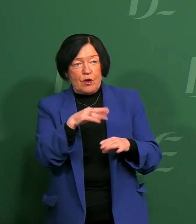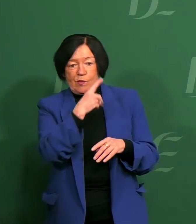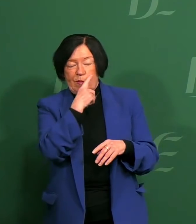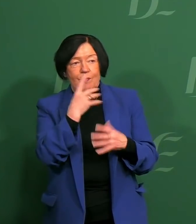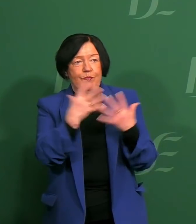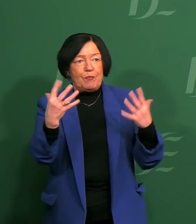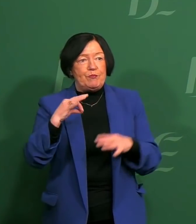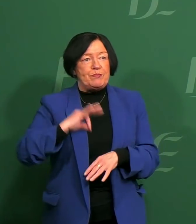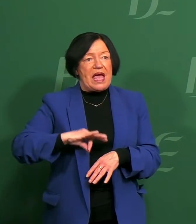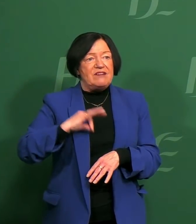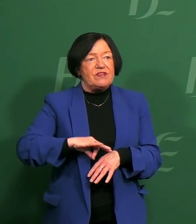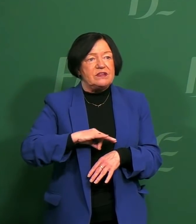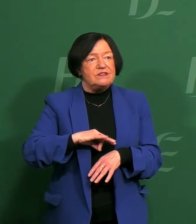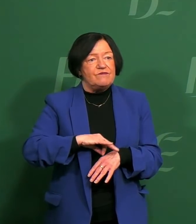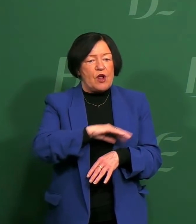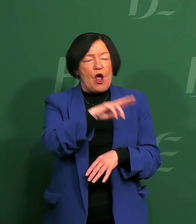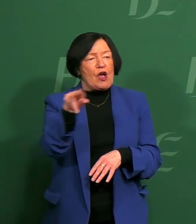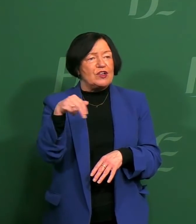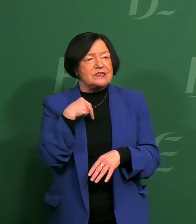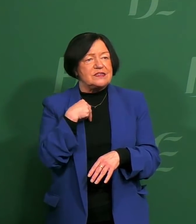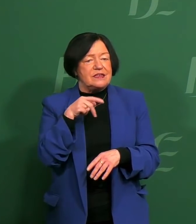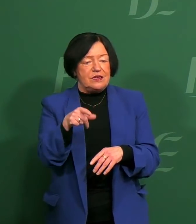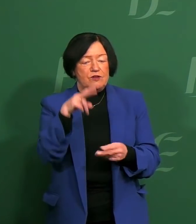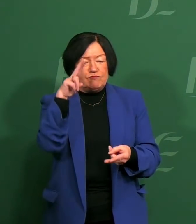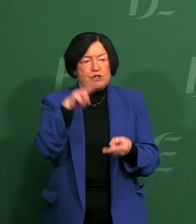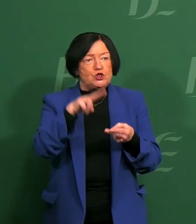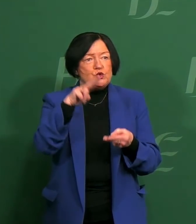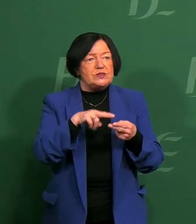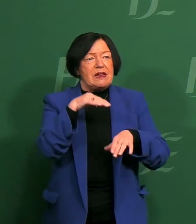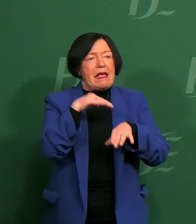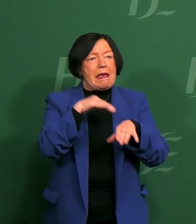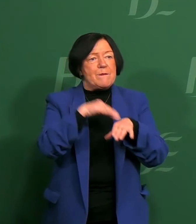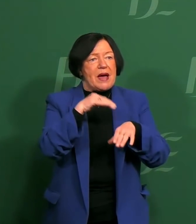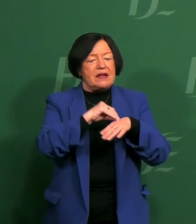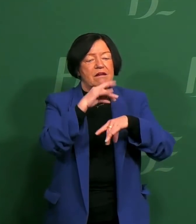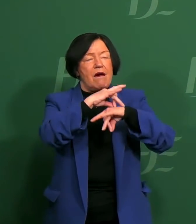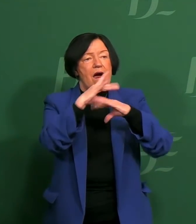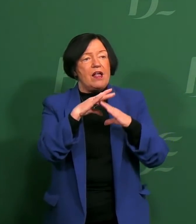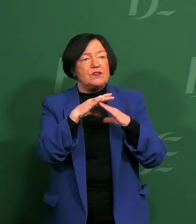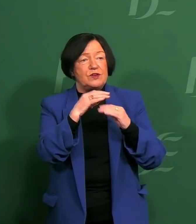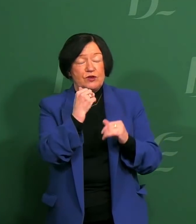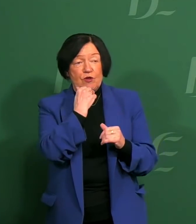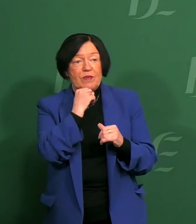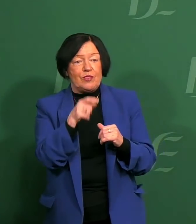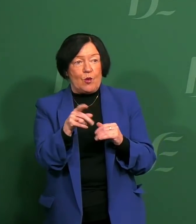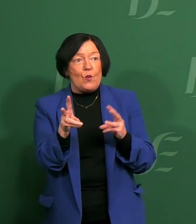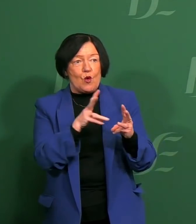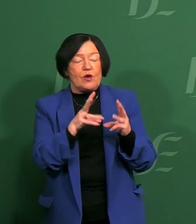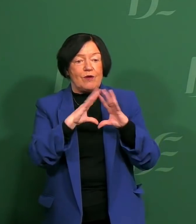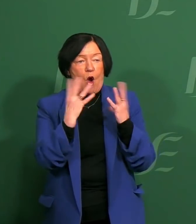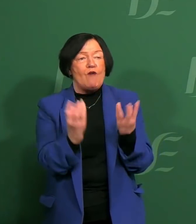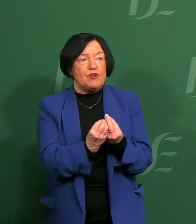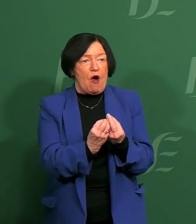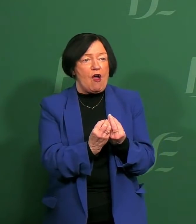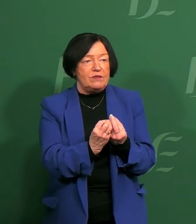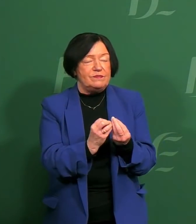hugely beneficial for us in terms of reducing the impacts on hospitalisations. They are working overall.